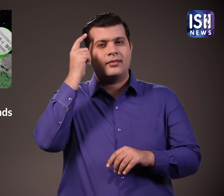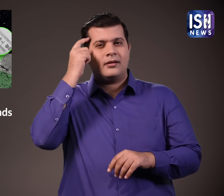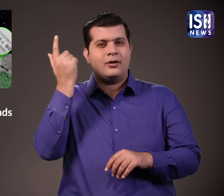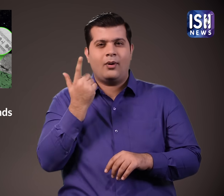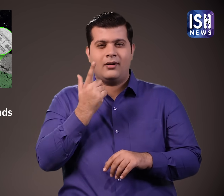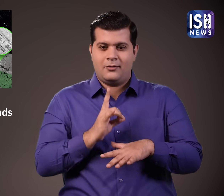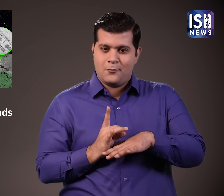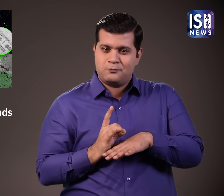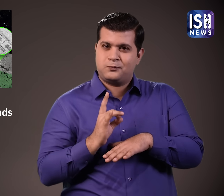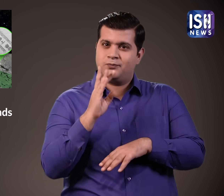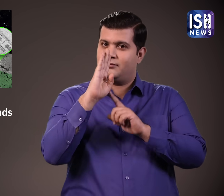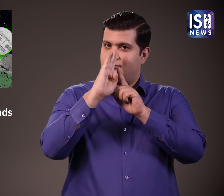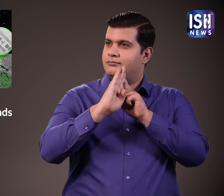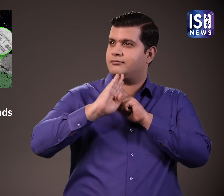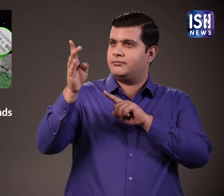Do you think it directly went to the moon?